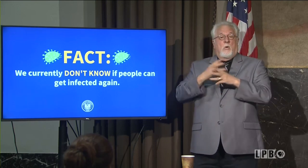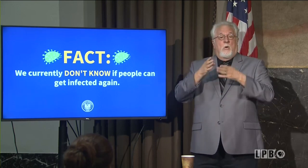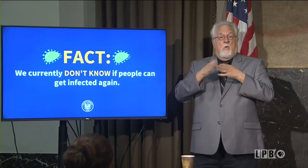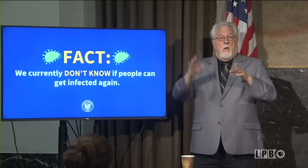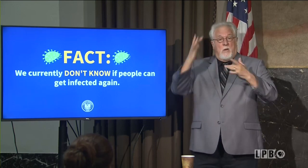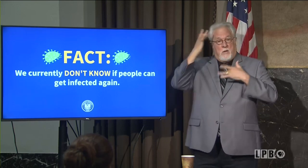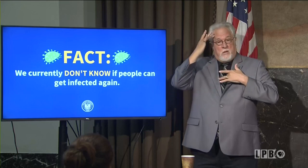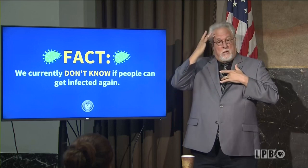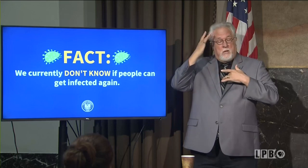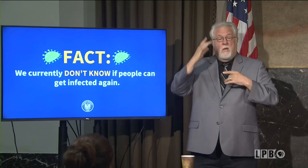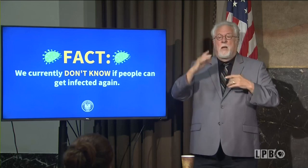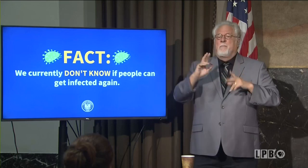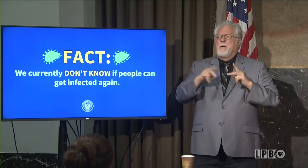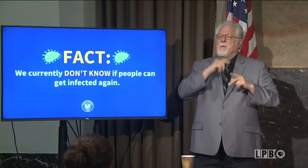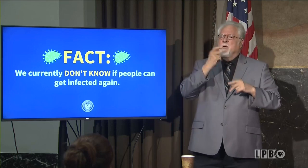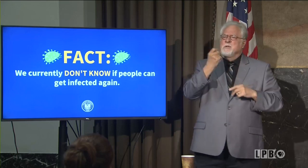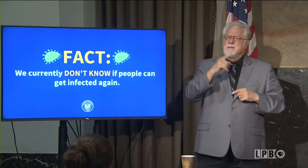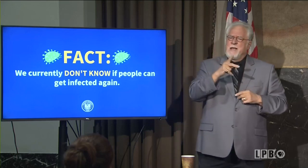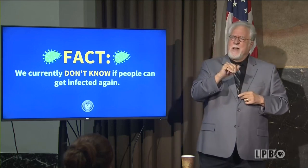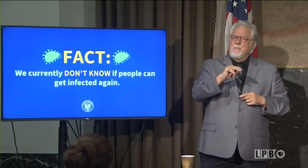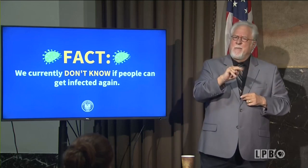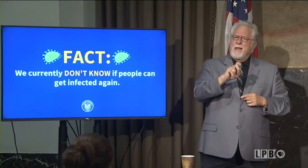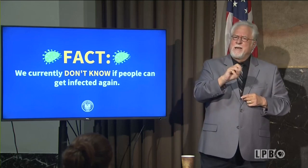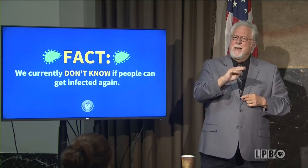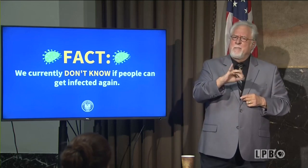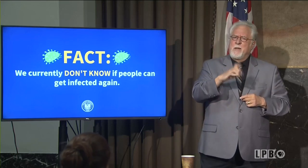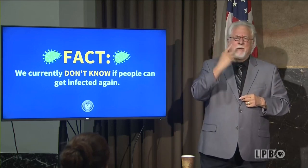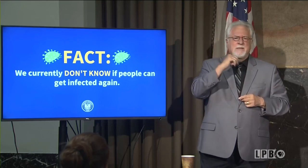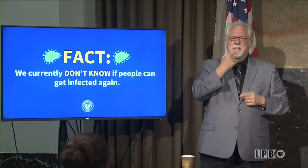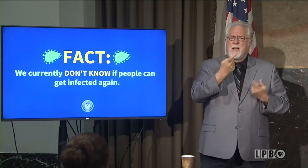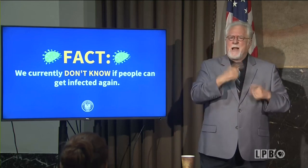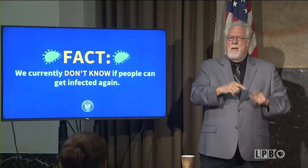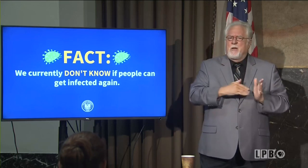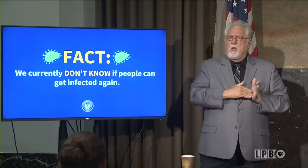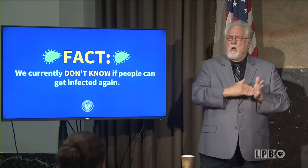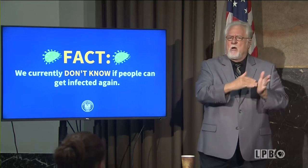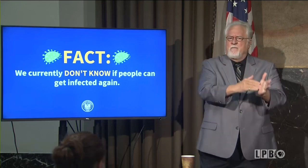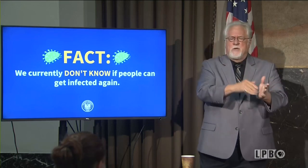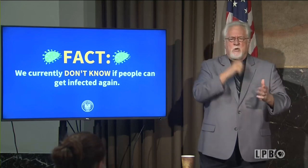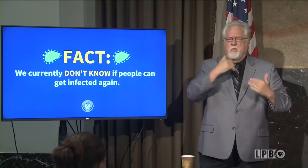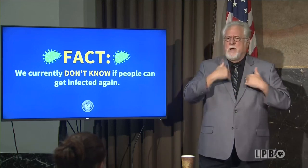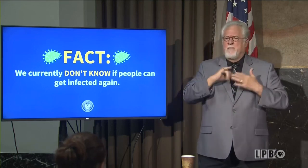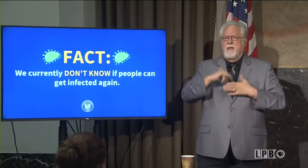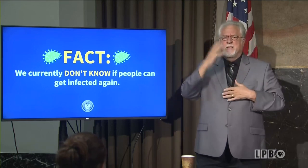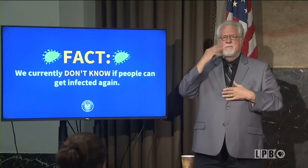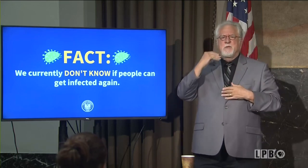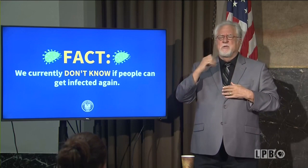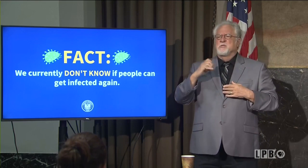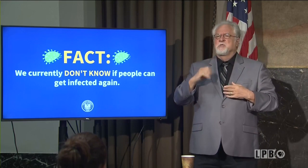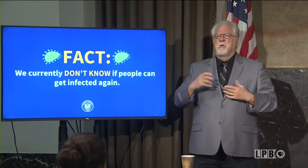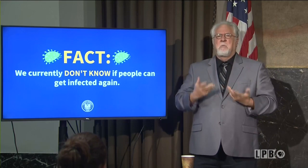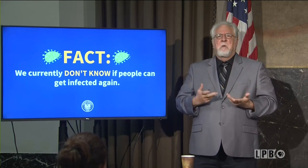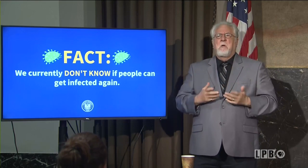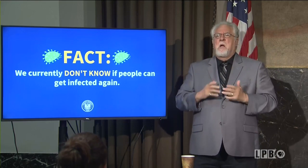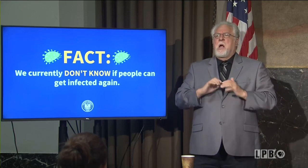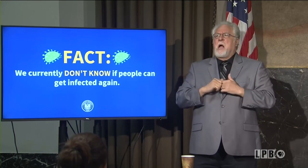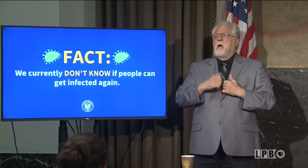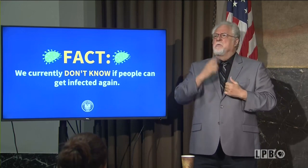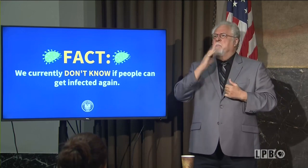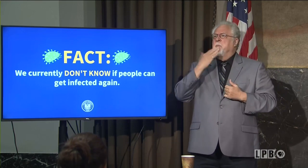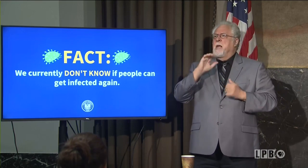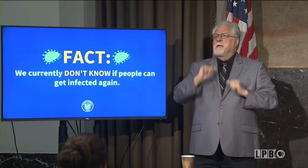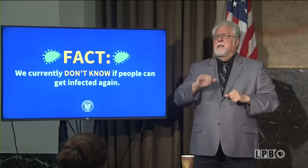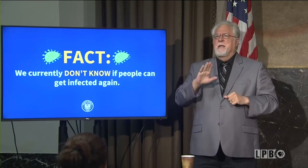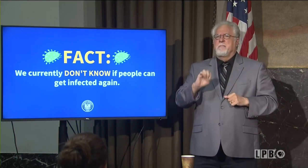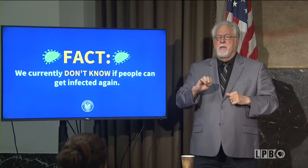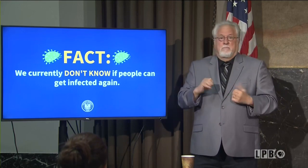quite understand pandemics because they don't happen that often, and they don't have that experience, so they don't know how serious they can get.